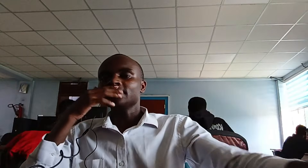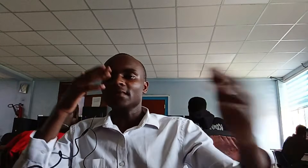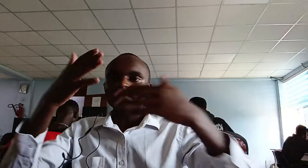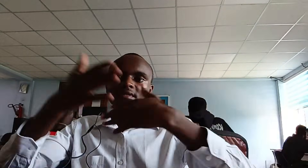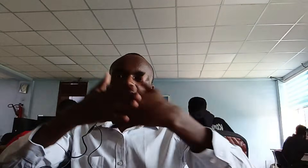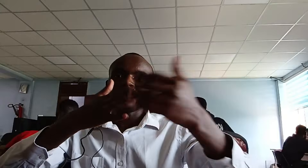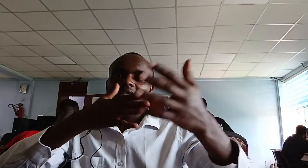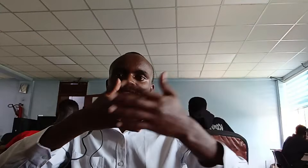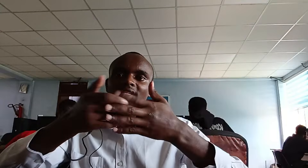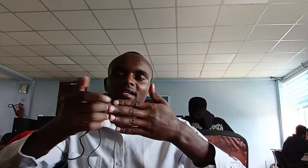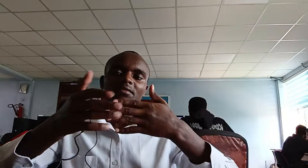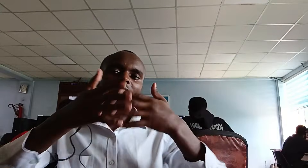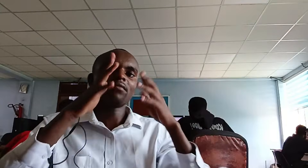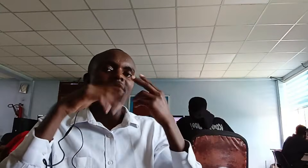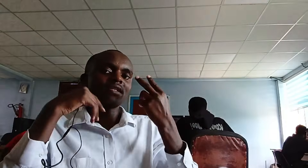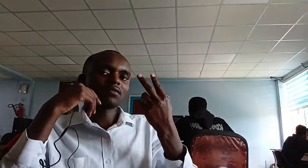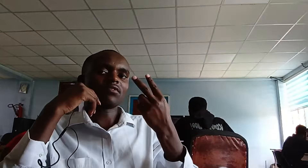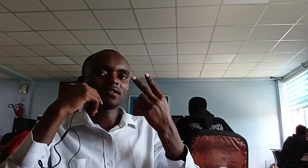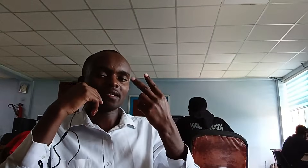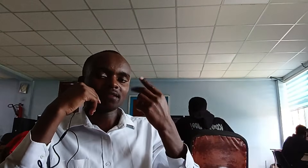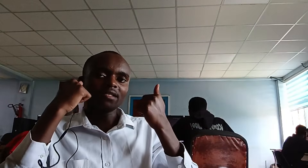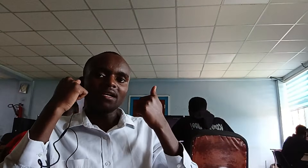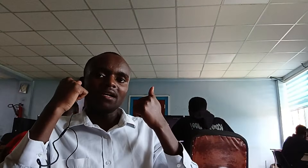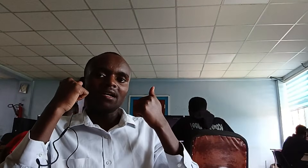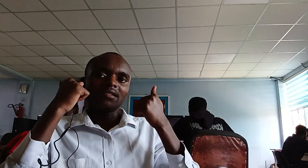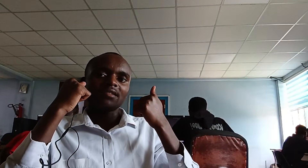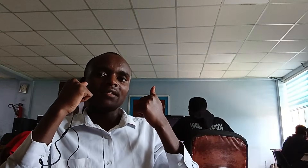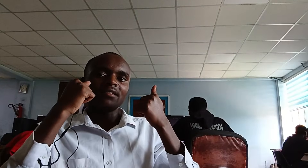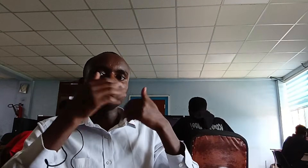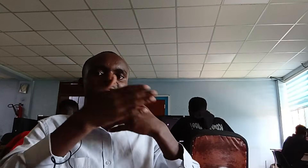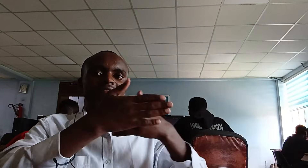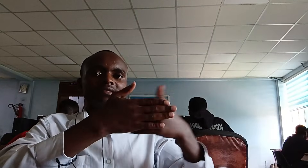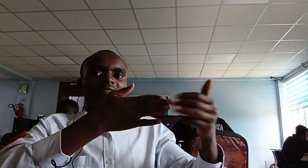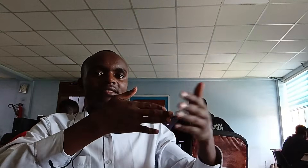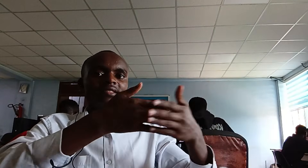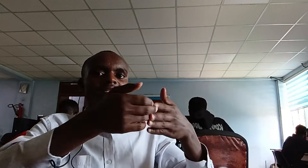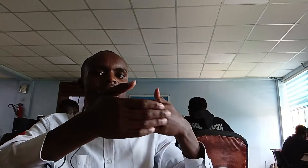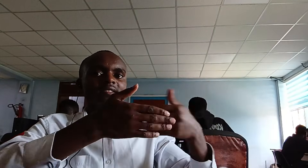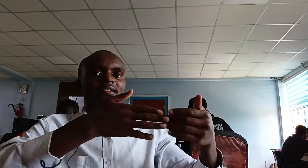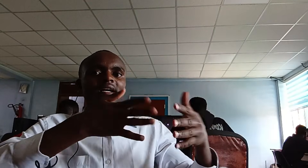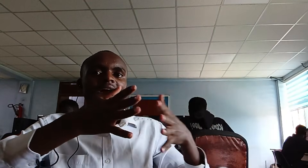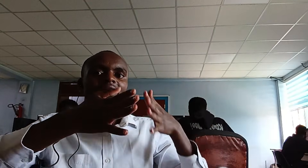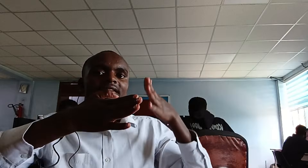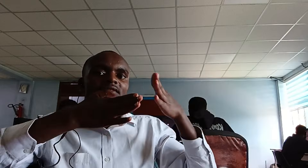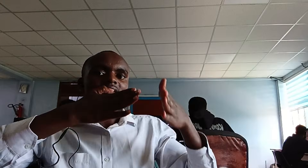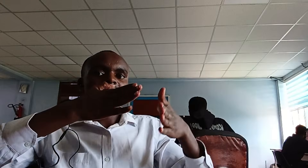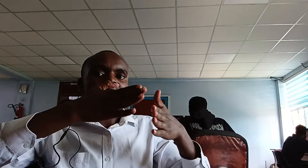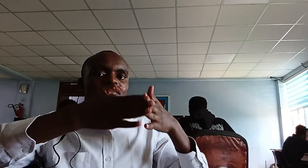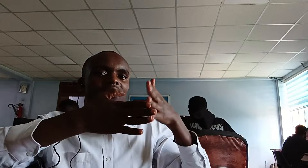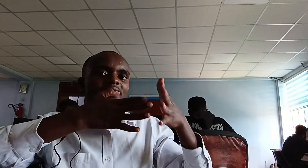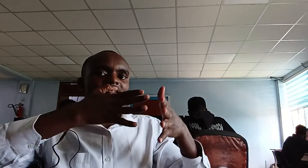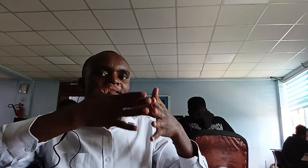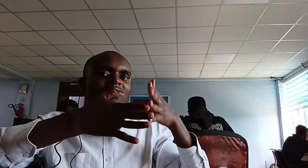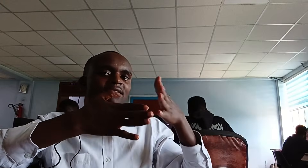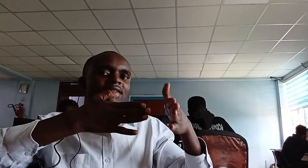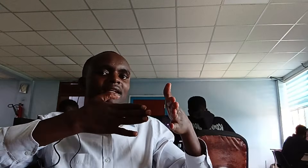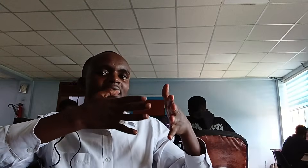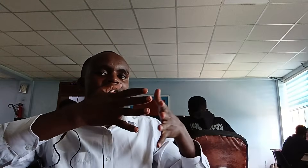it's how we sign. We have two signs for sign, like signing, which is signing, and this one is also signing.